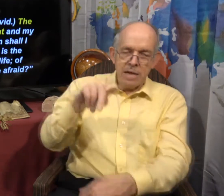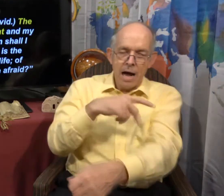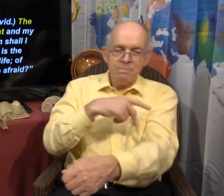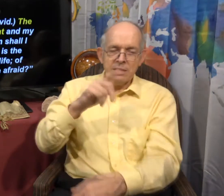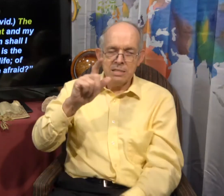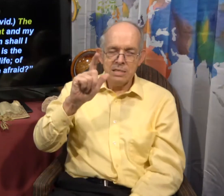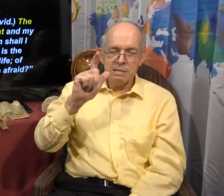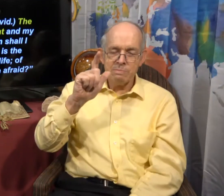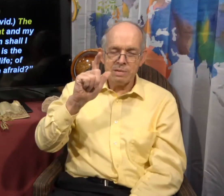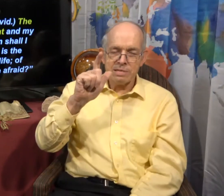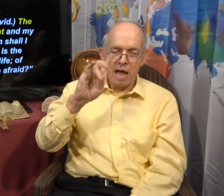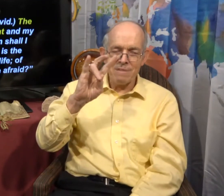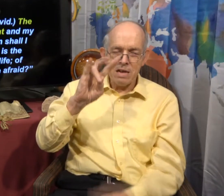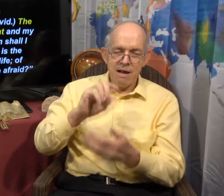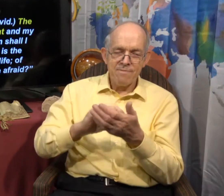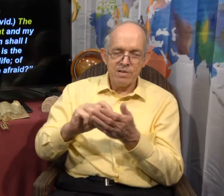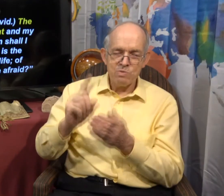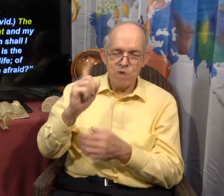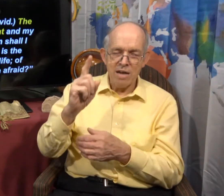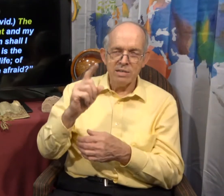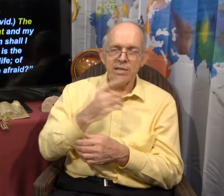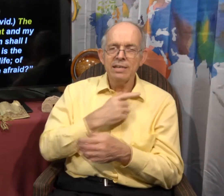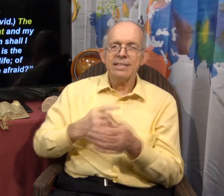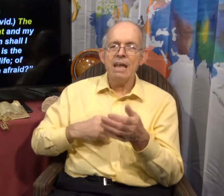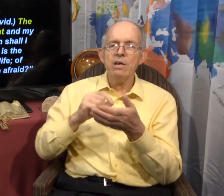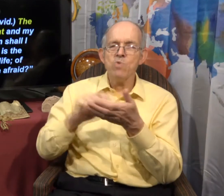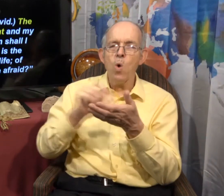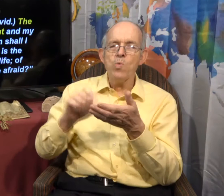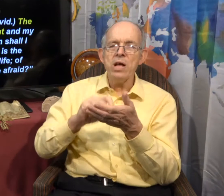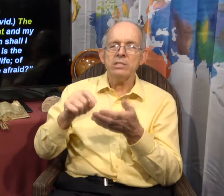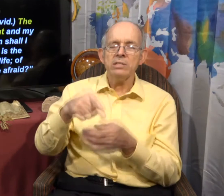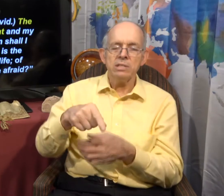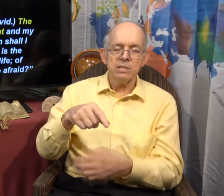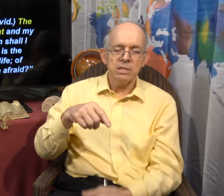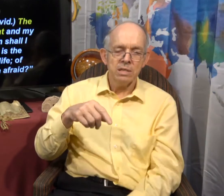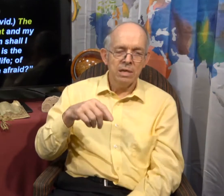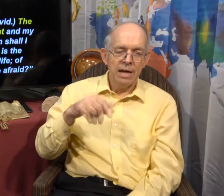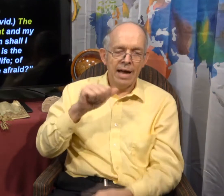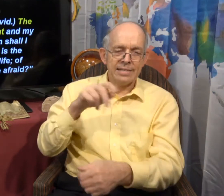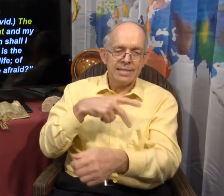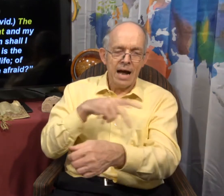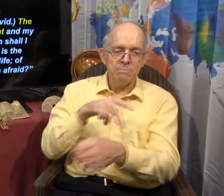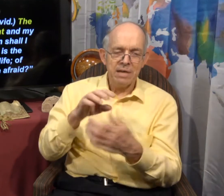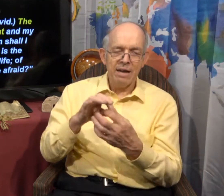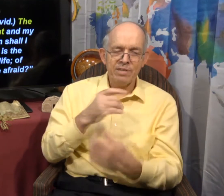Psalm 7, verse 1, David wrote this. A psalm of